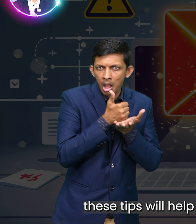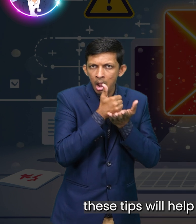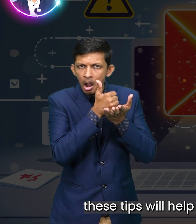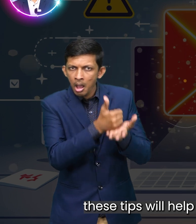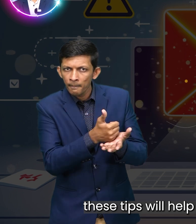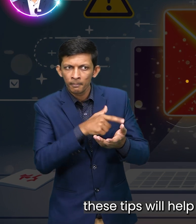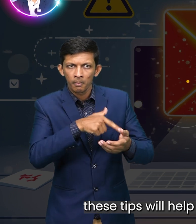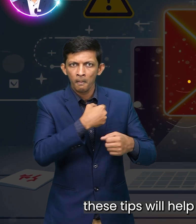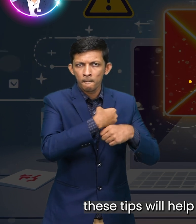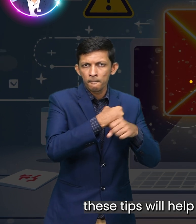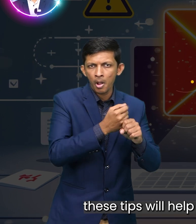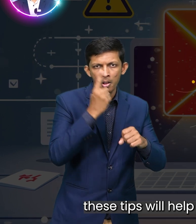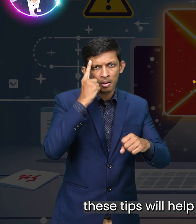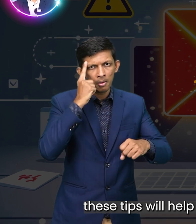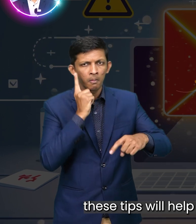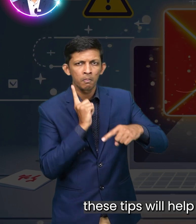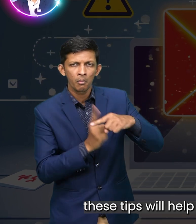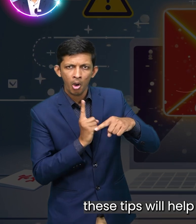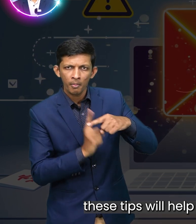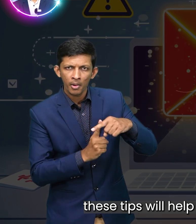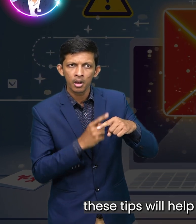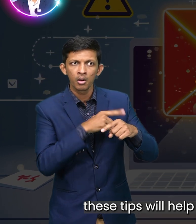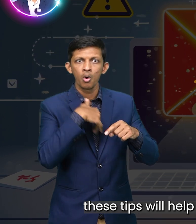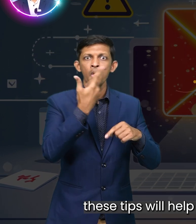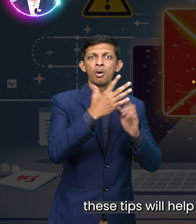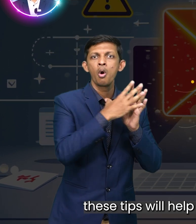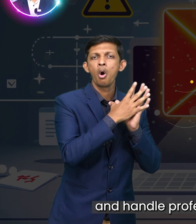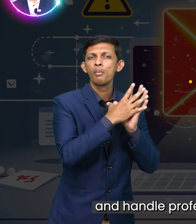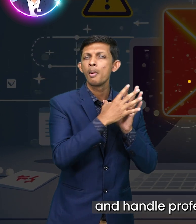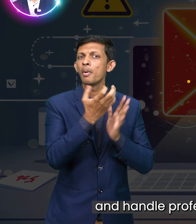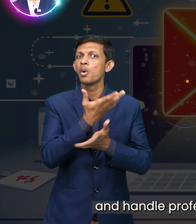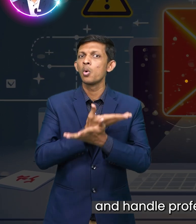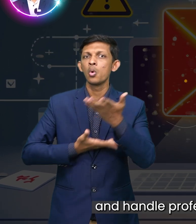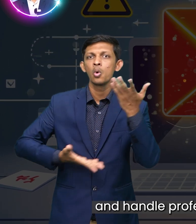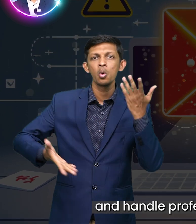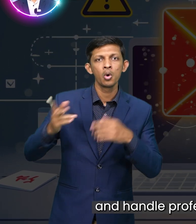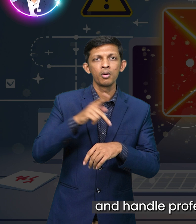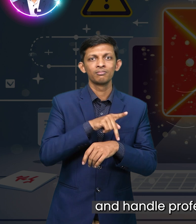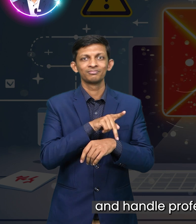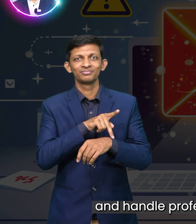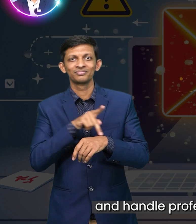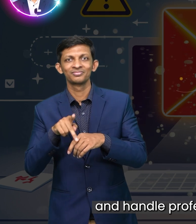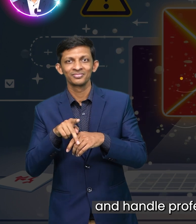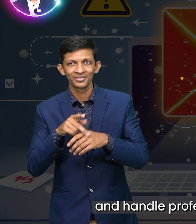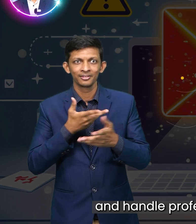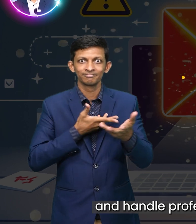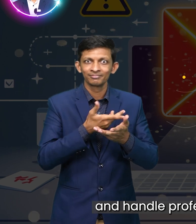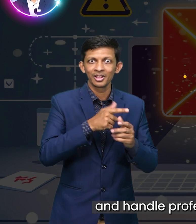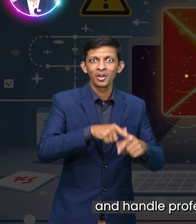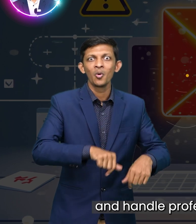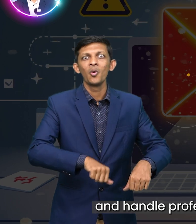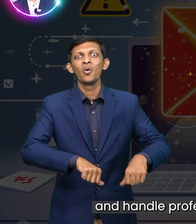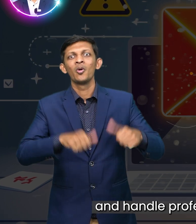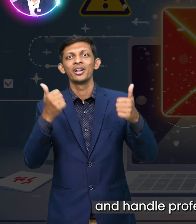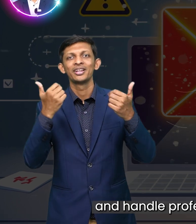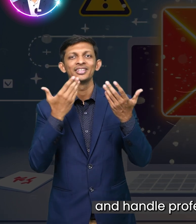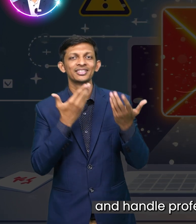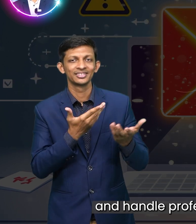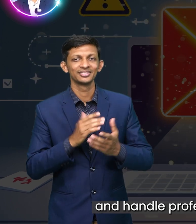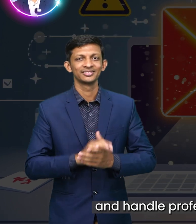these tips will help you create a positive impression and handle professional interactions effectively.